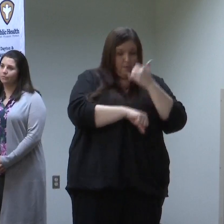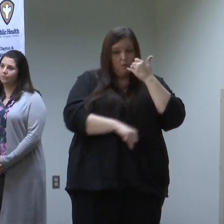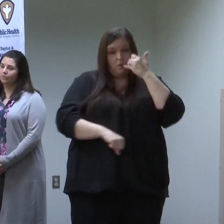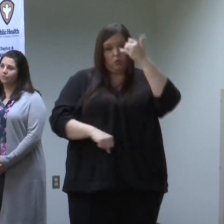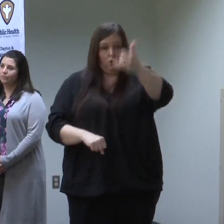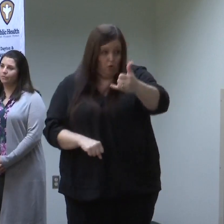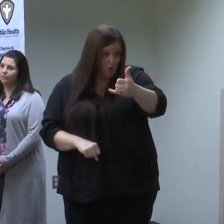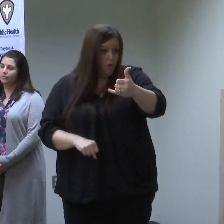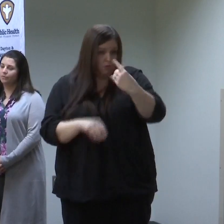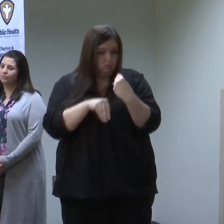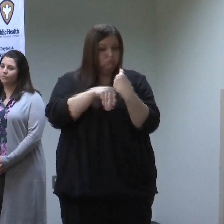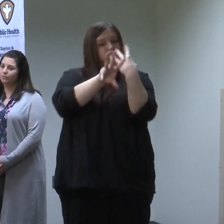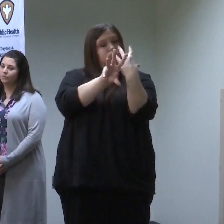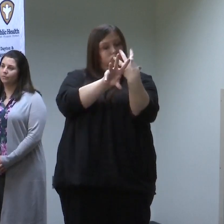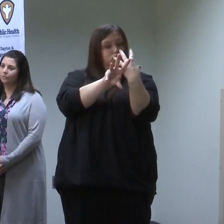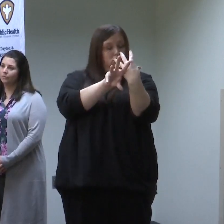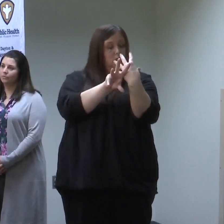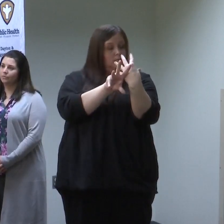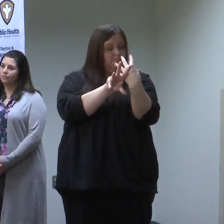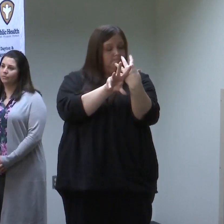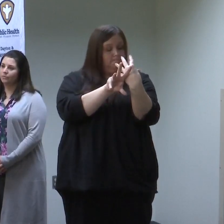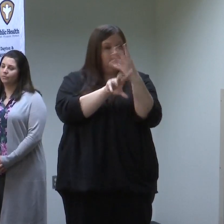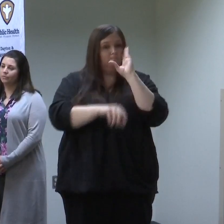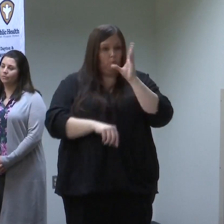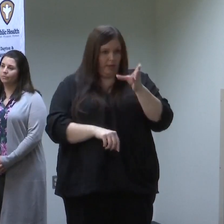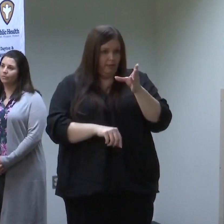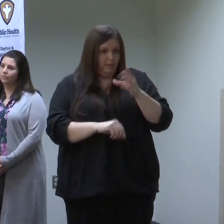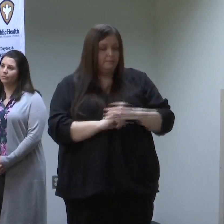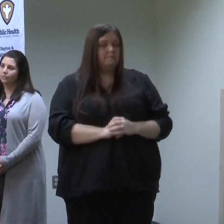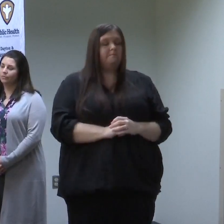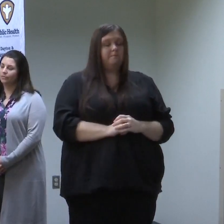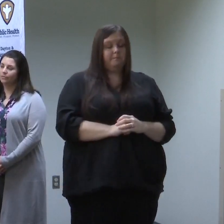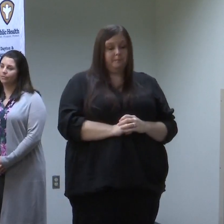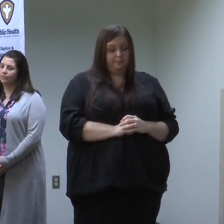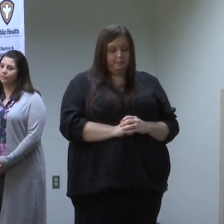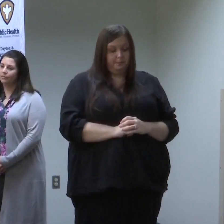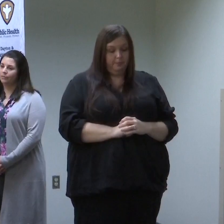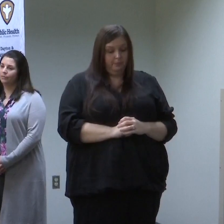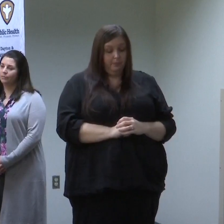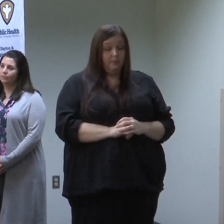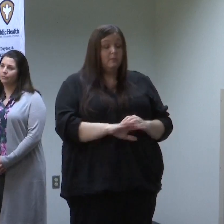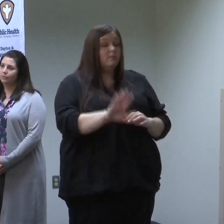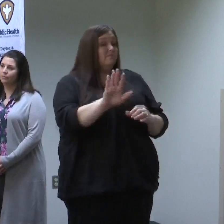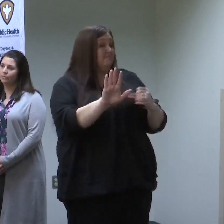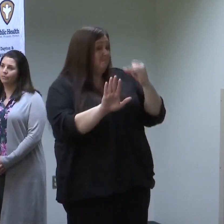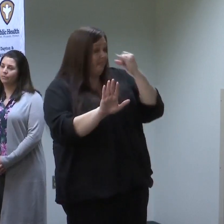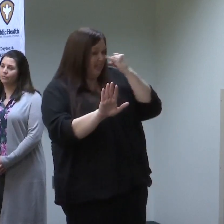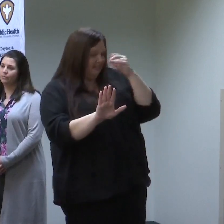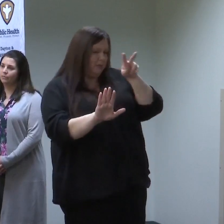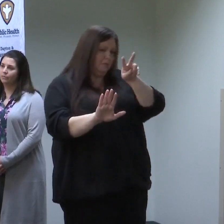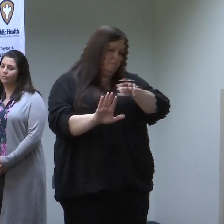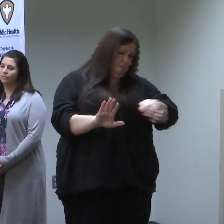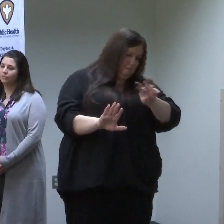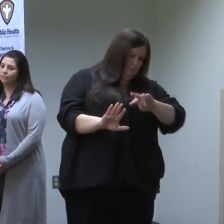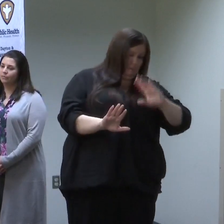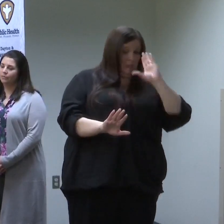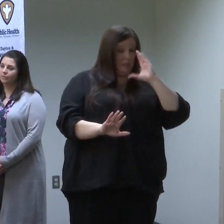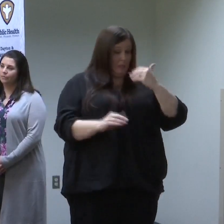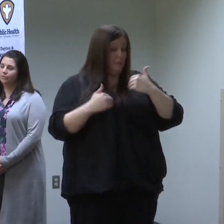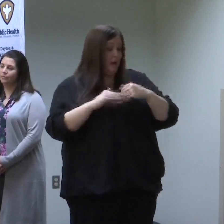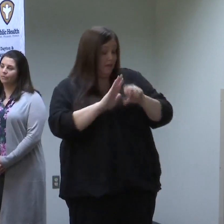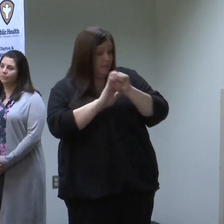and we will do the visit to, over a video conference call. If it appears that you have symptoms and you